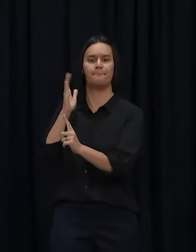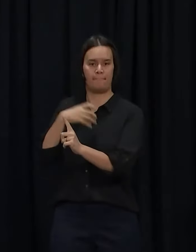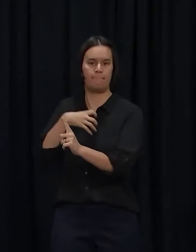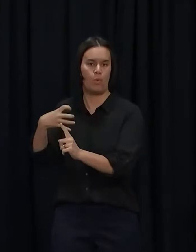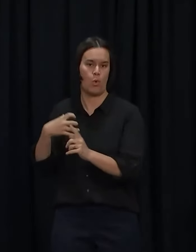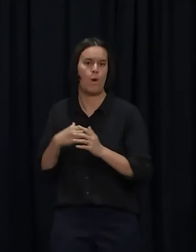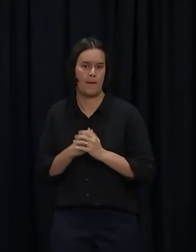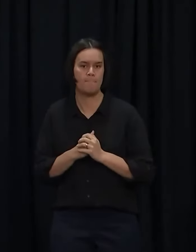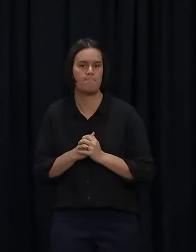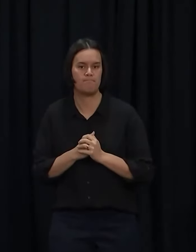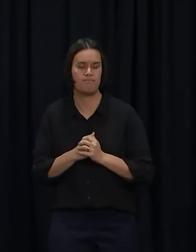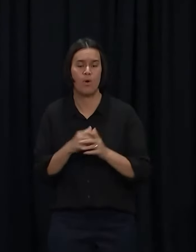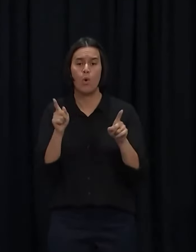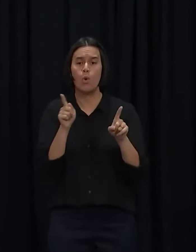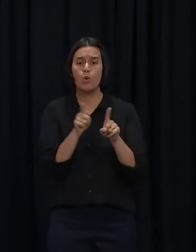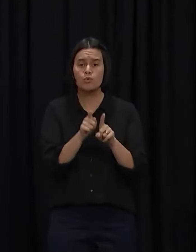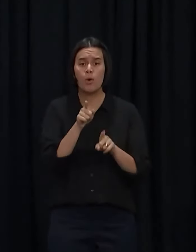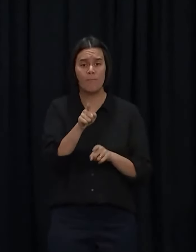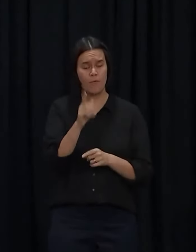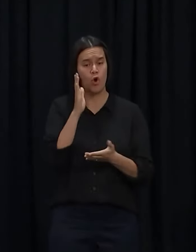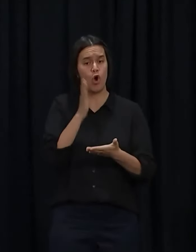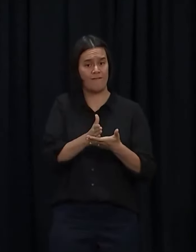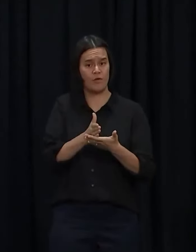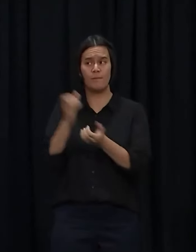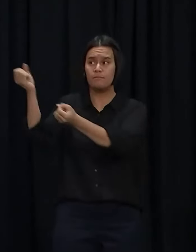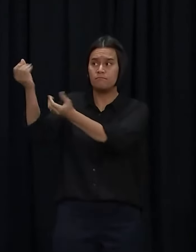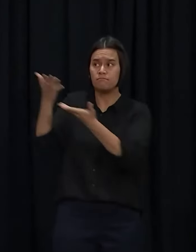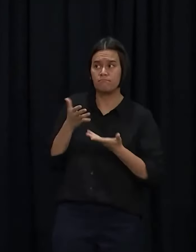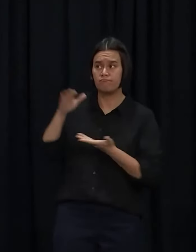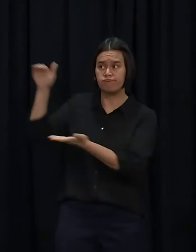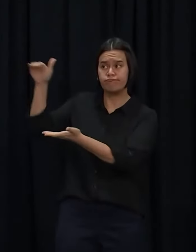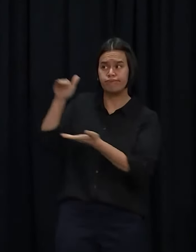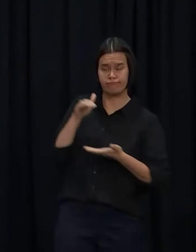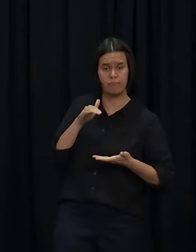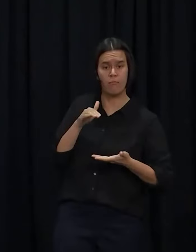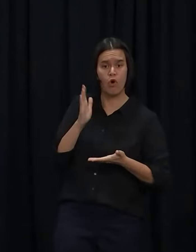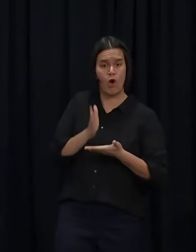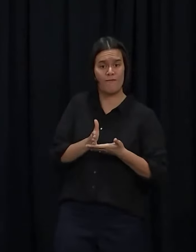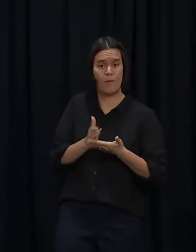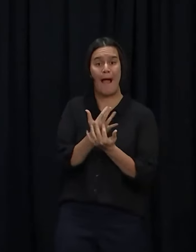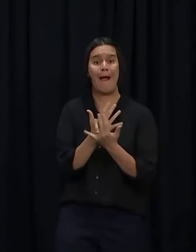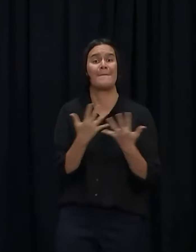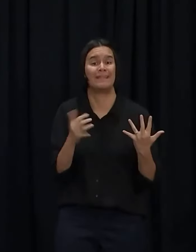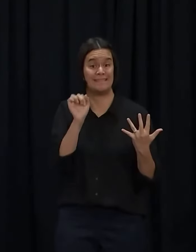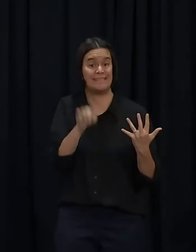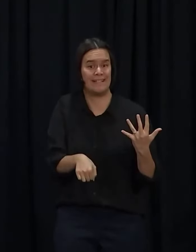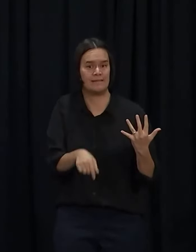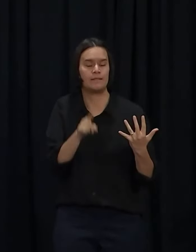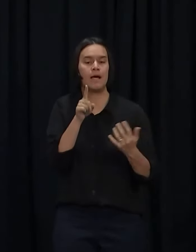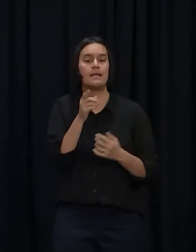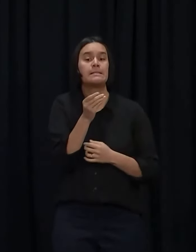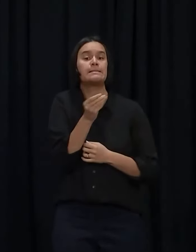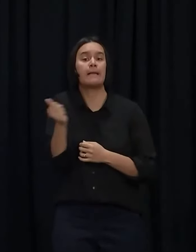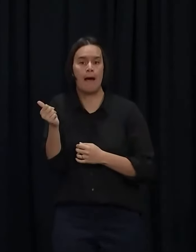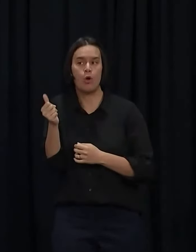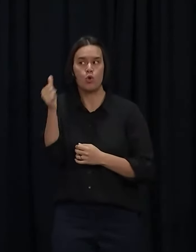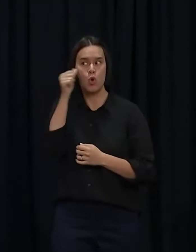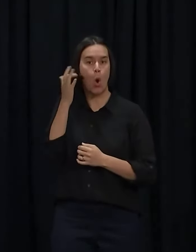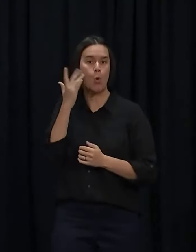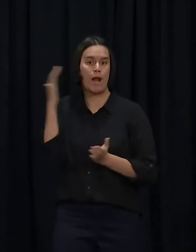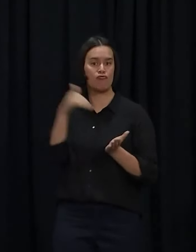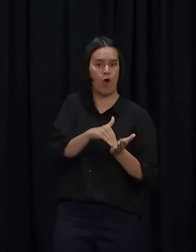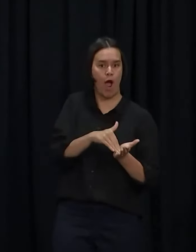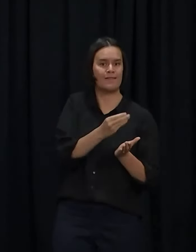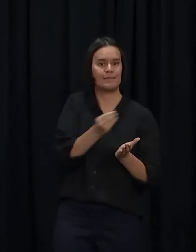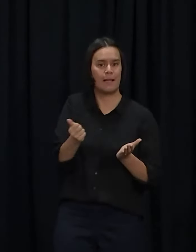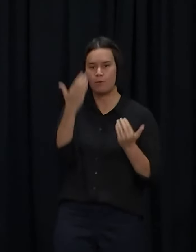given confirmation of supply, and I've broken down for you the numbers that we have had confirmed versus those we have ordered and are waiting delivery schedules.